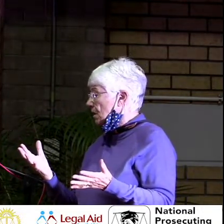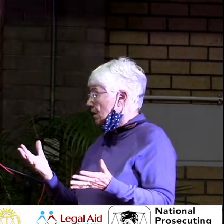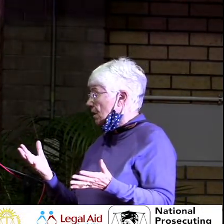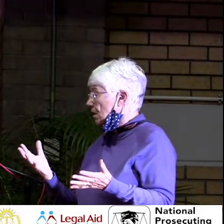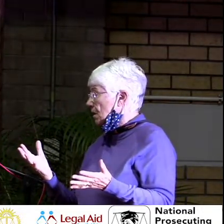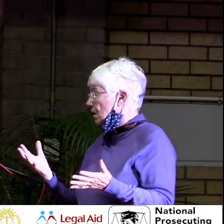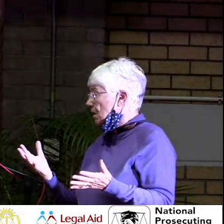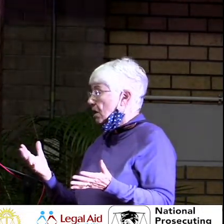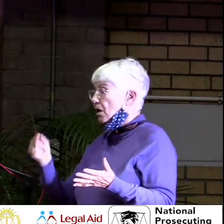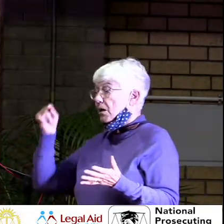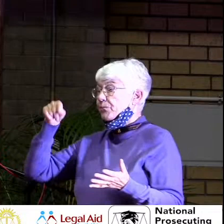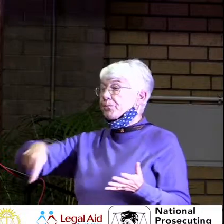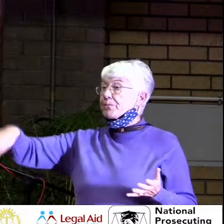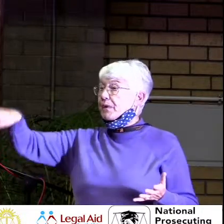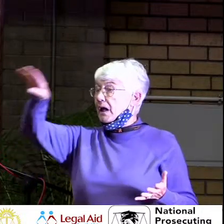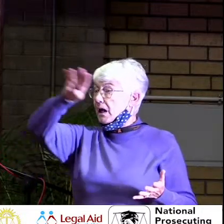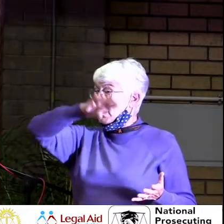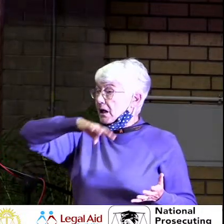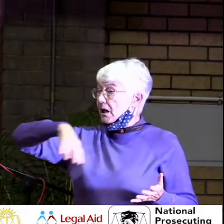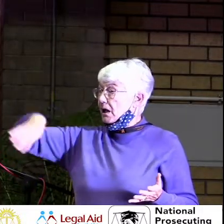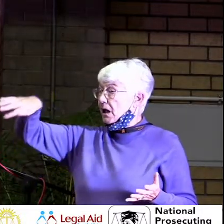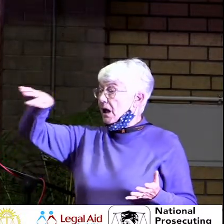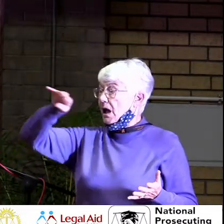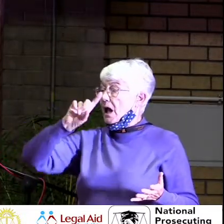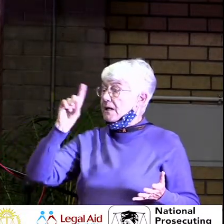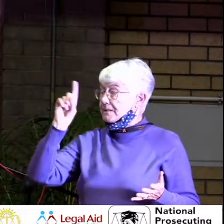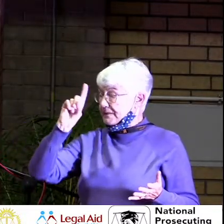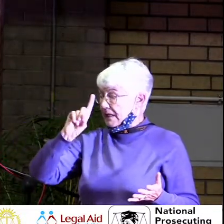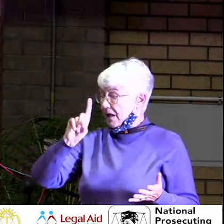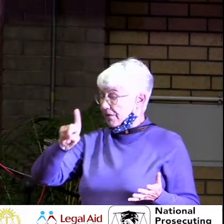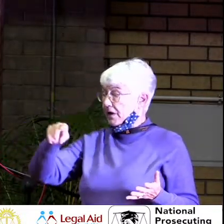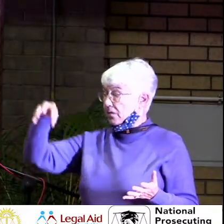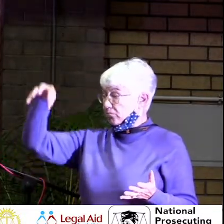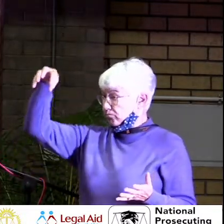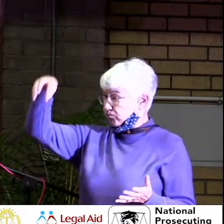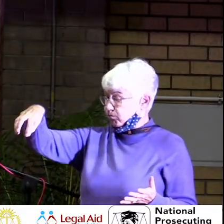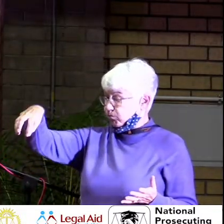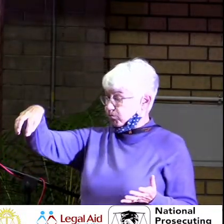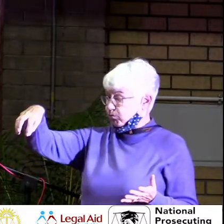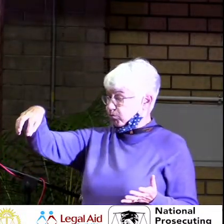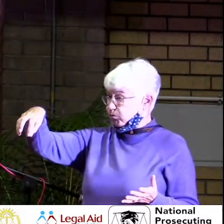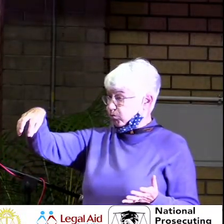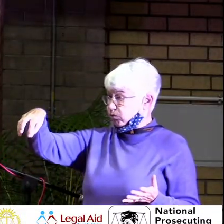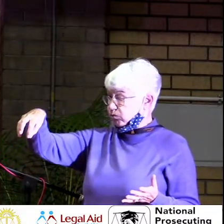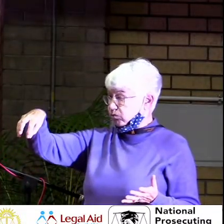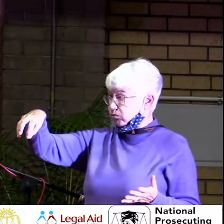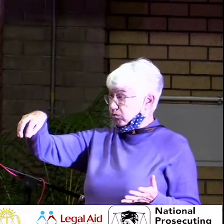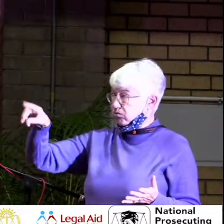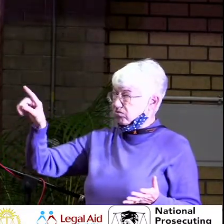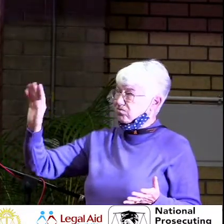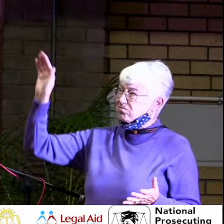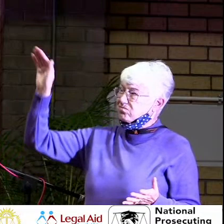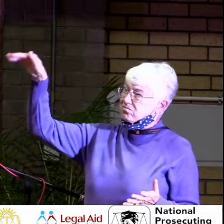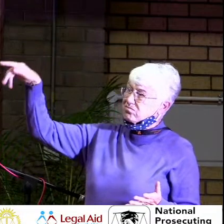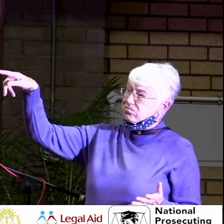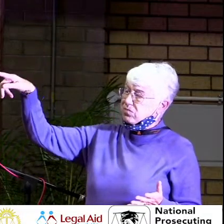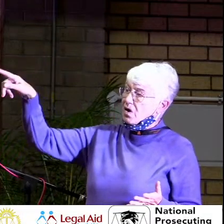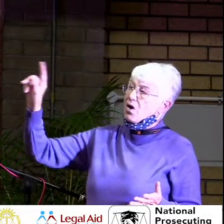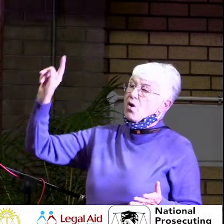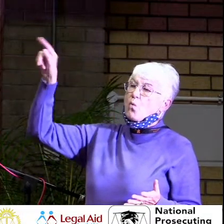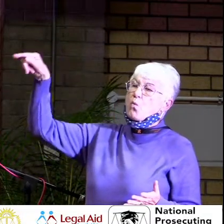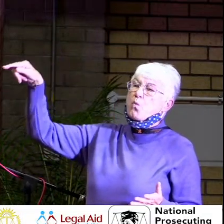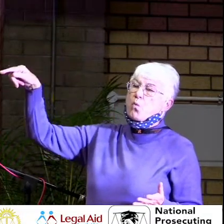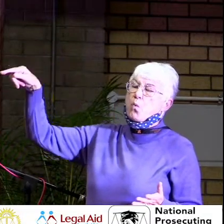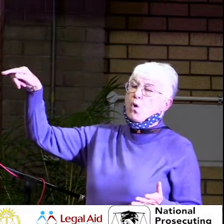in the Delft, we do have a local office based in Voorbrug, on the corner of Voorbrug